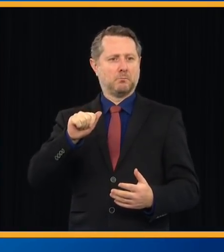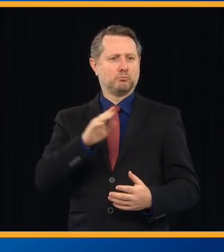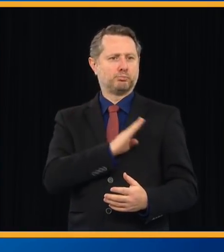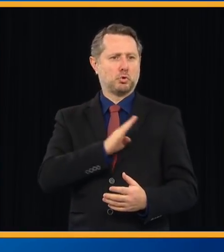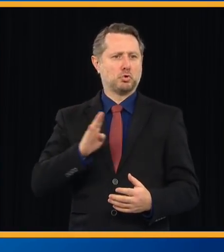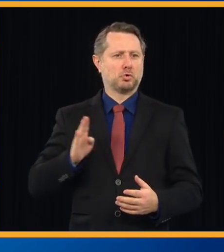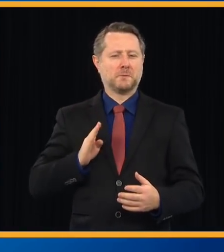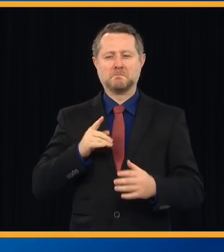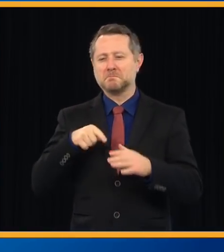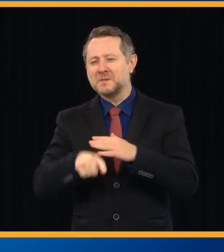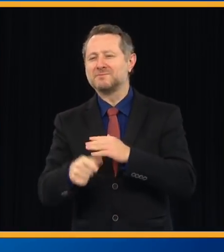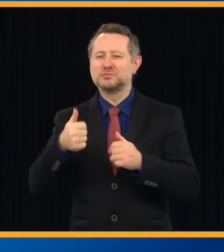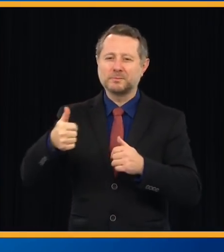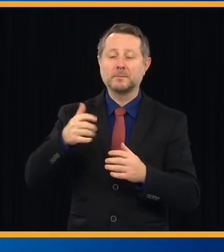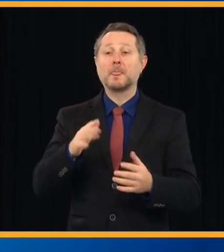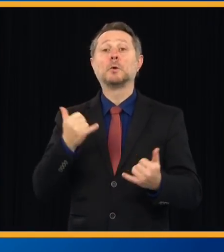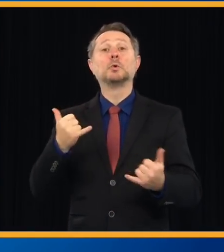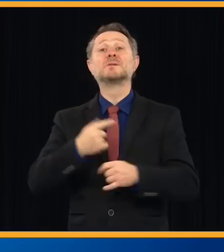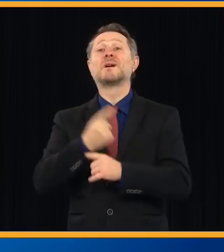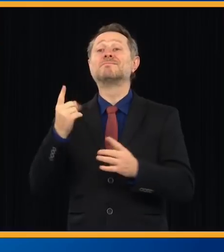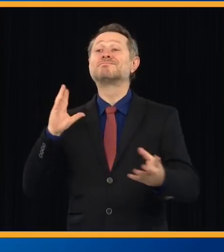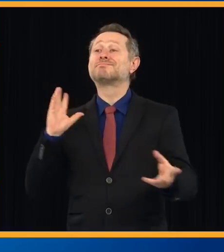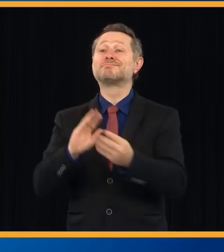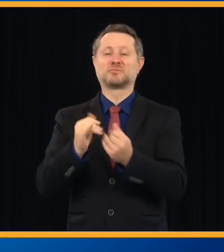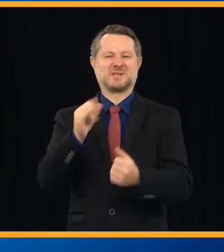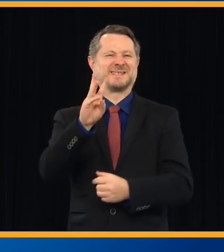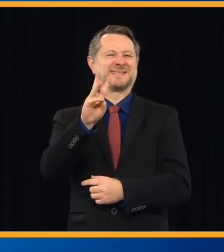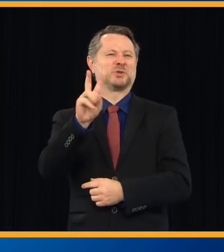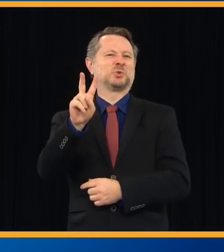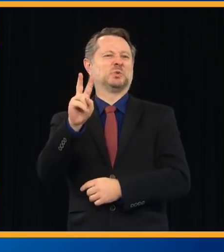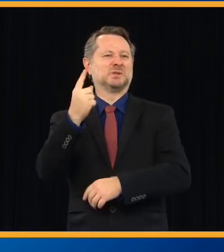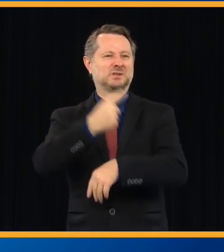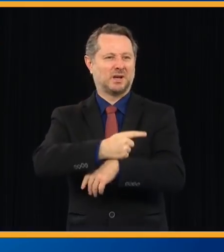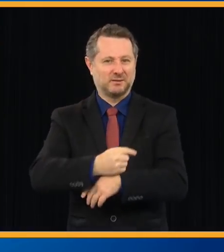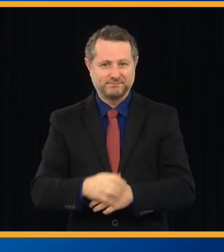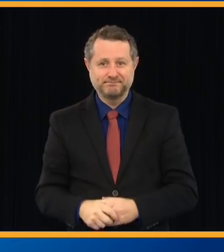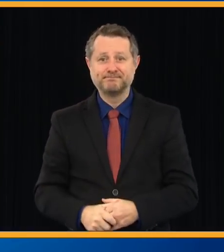62. Feels like just yesterday.